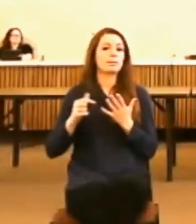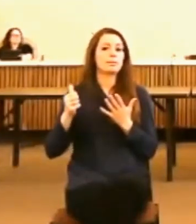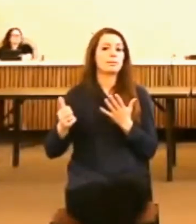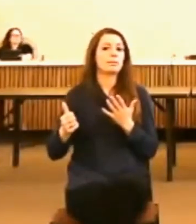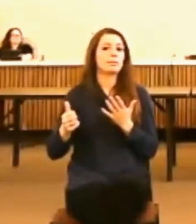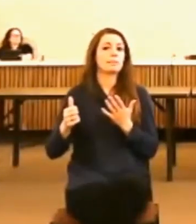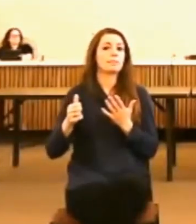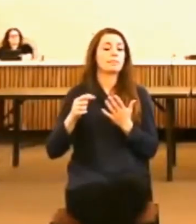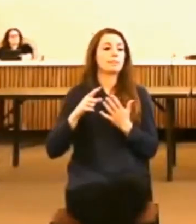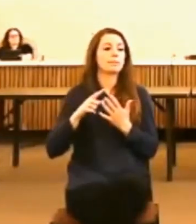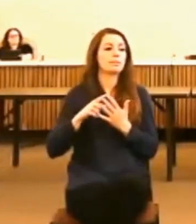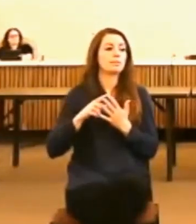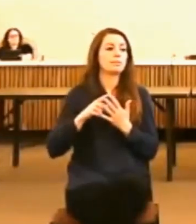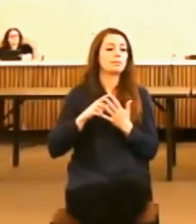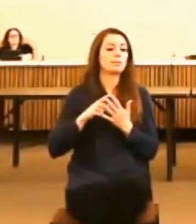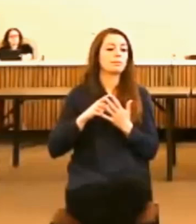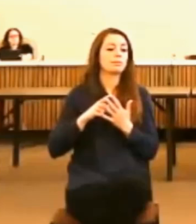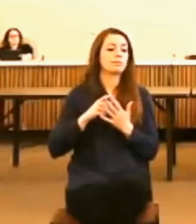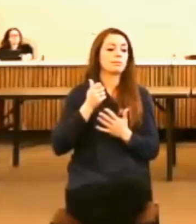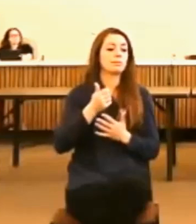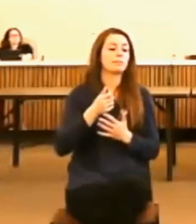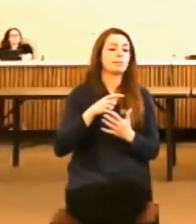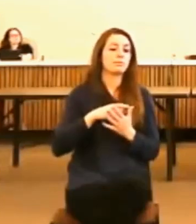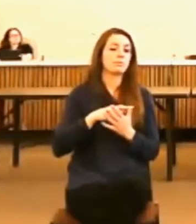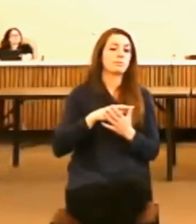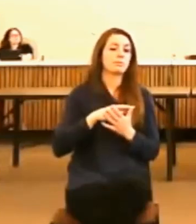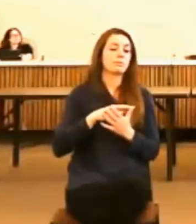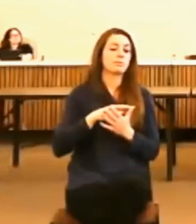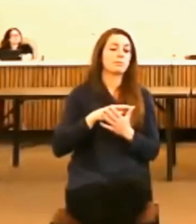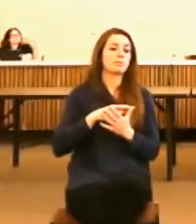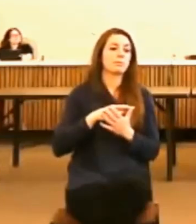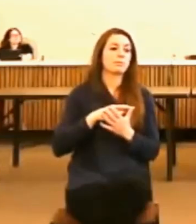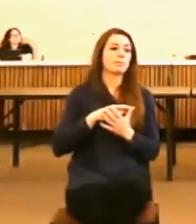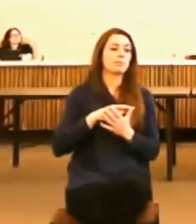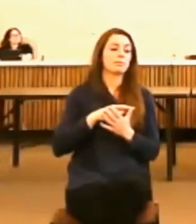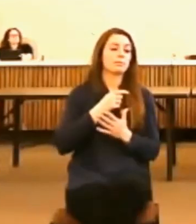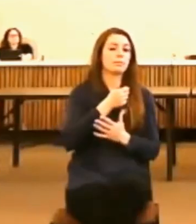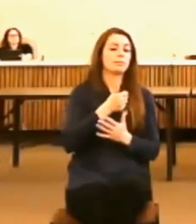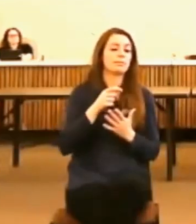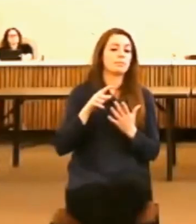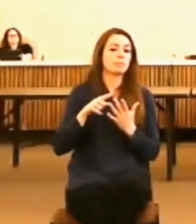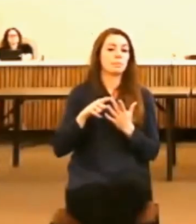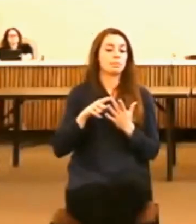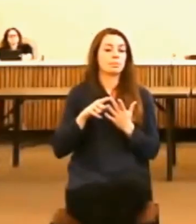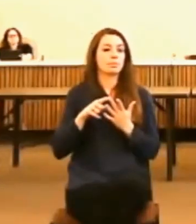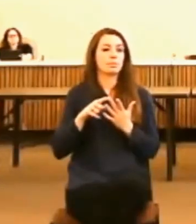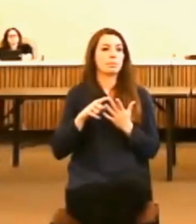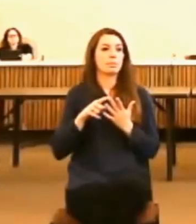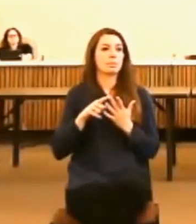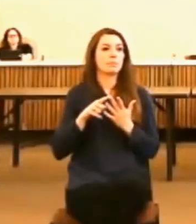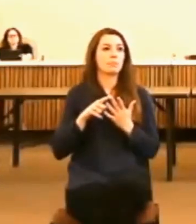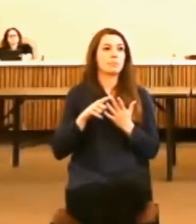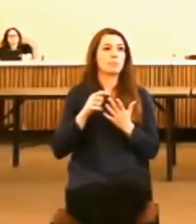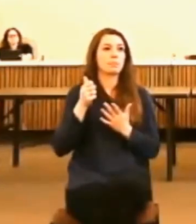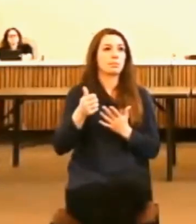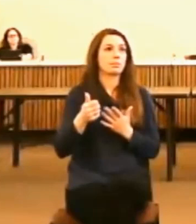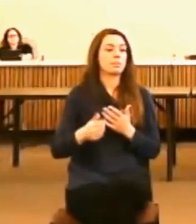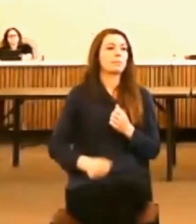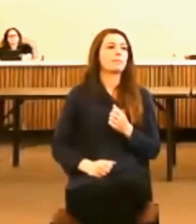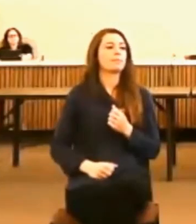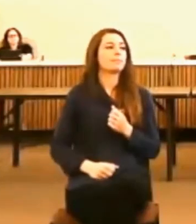Of course, the question arises as to what effect being in such an environment has on the